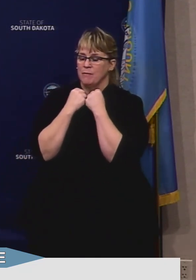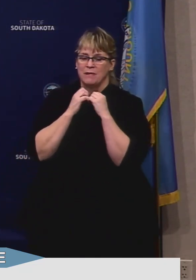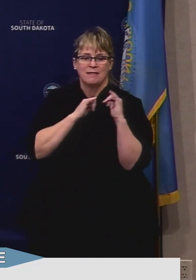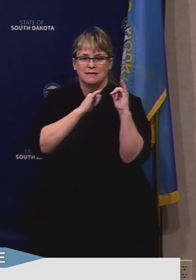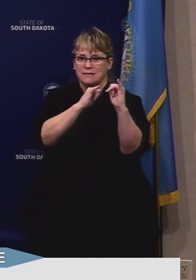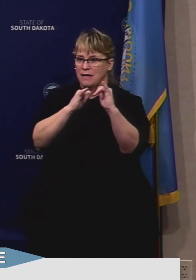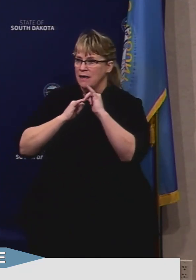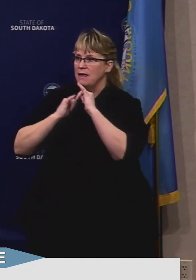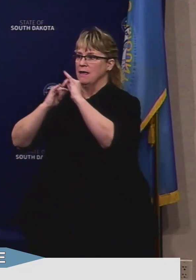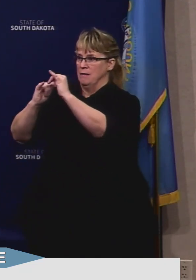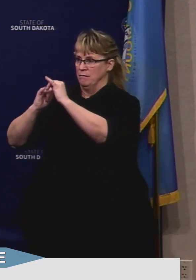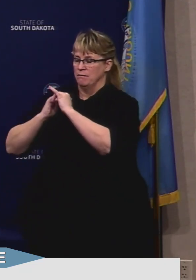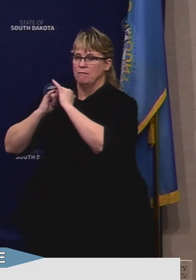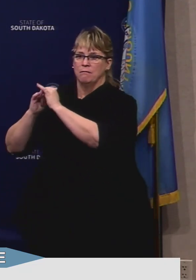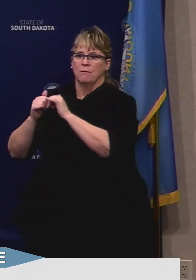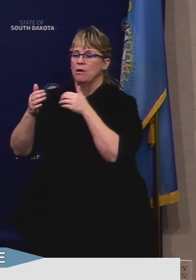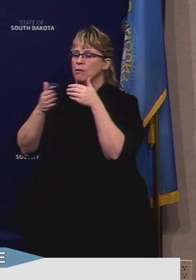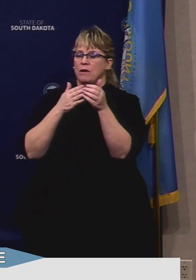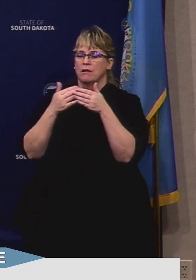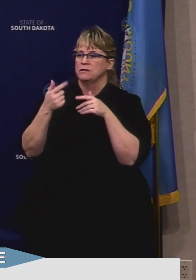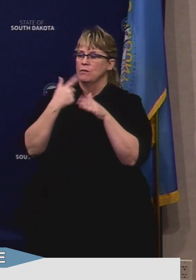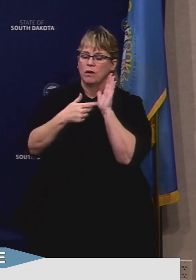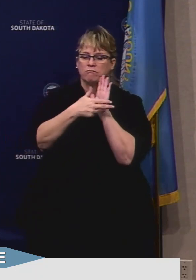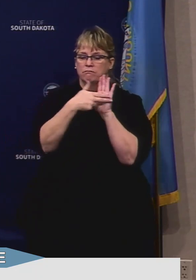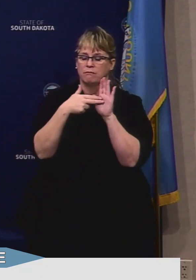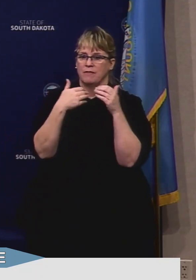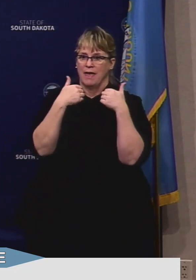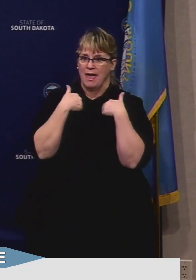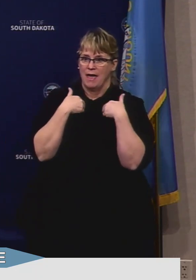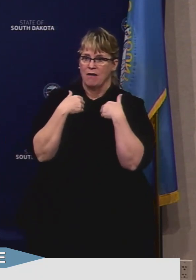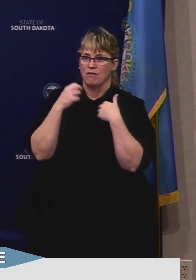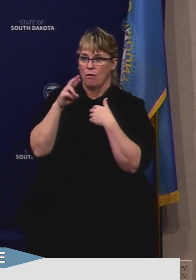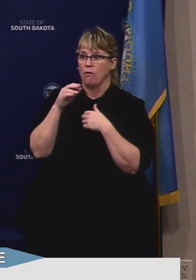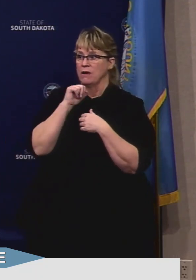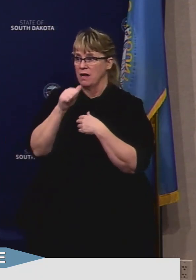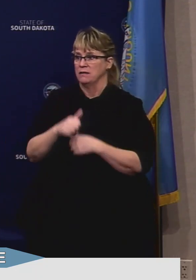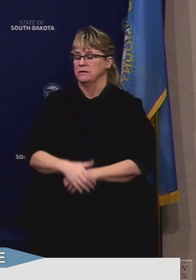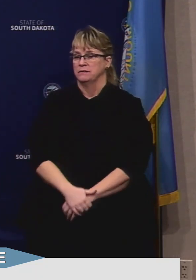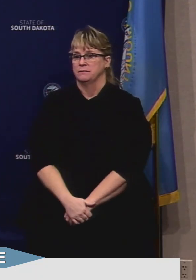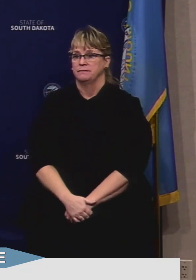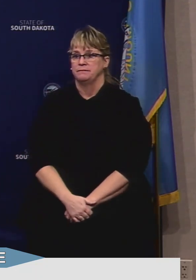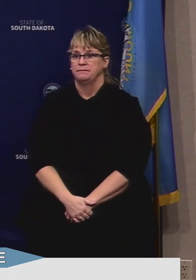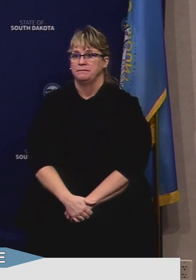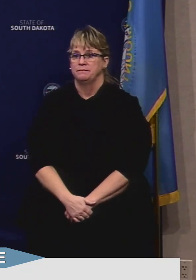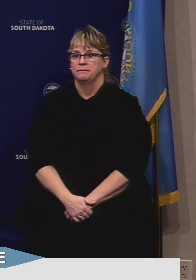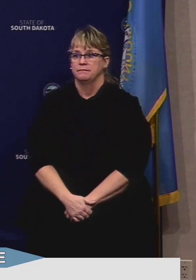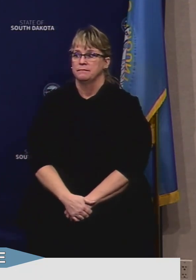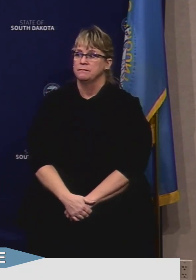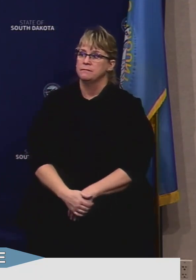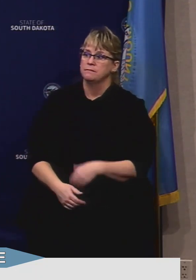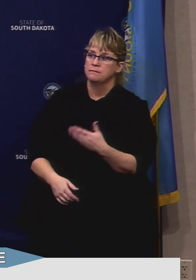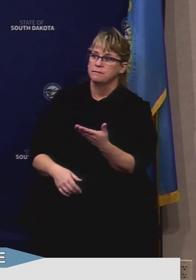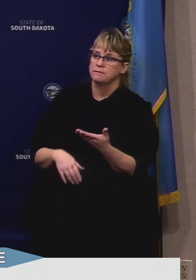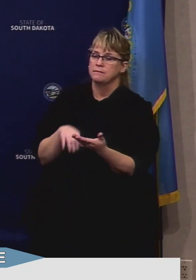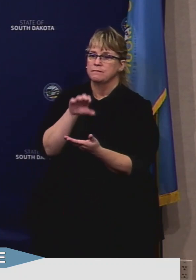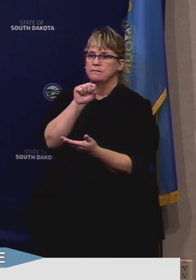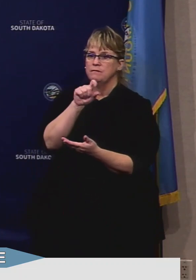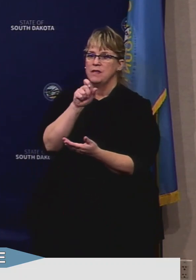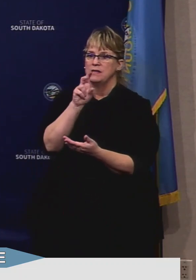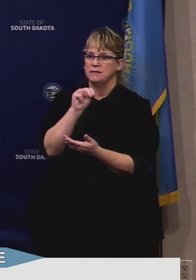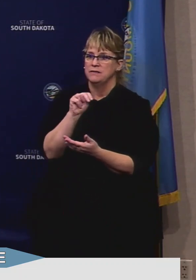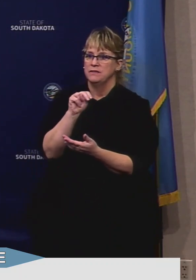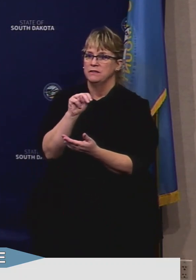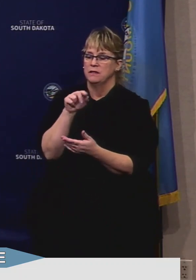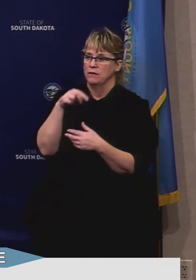same regardless of what diagnosis they have or if they have an extra chromosome. Governor Stephen Gross from the